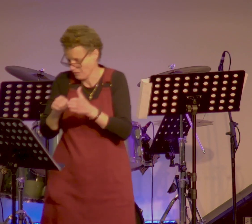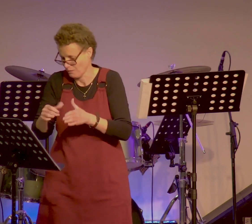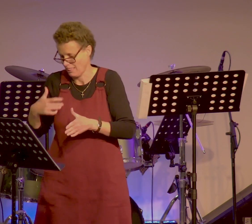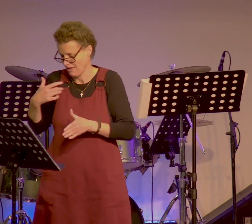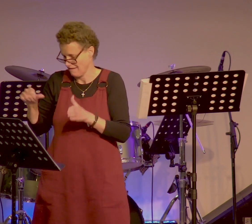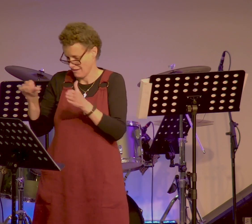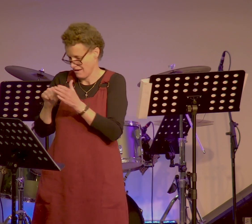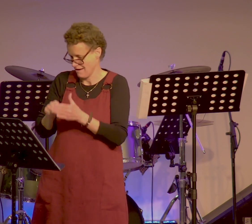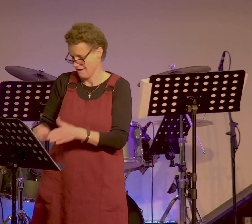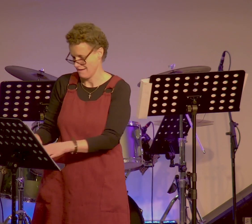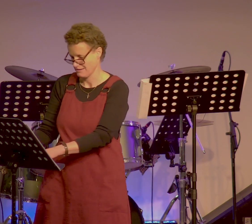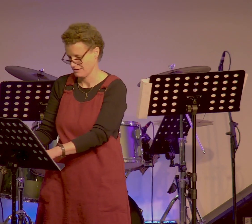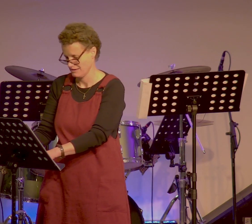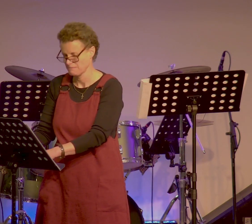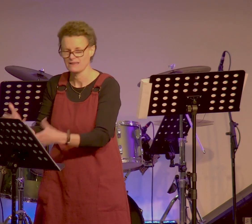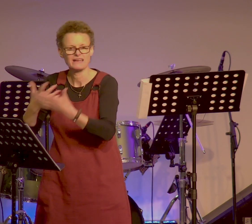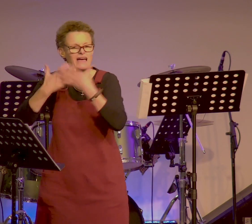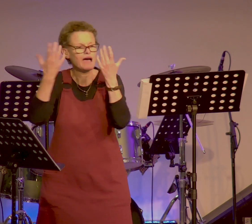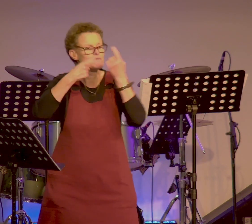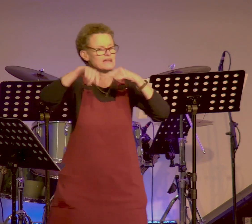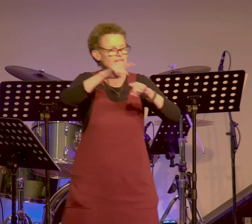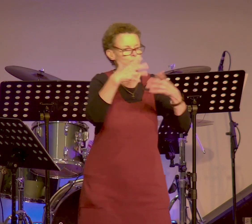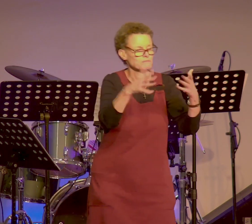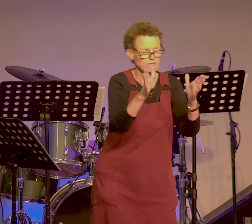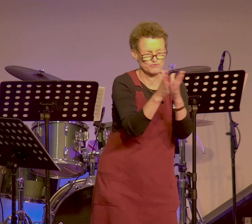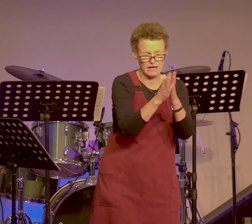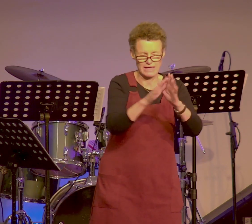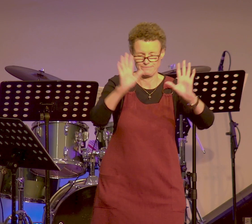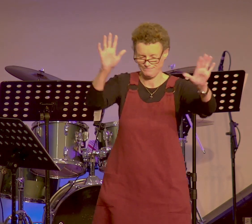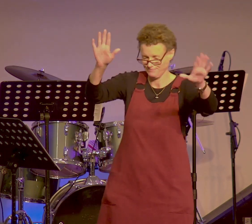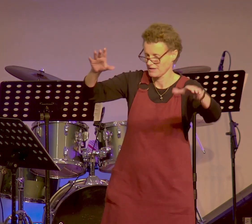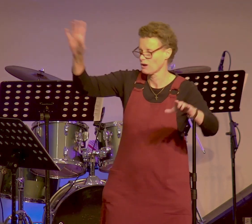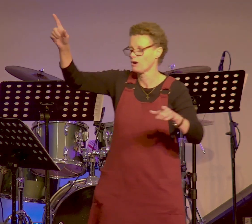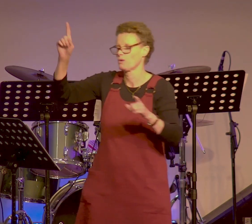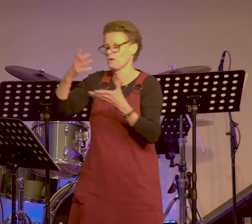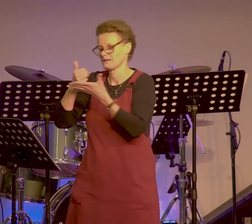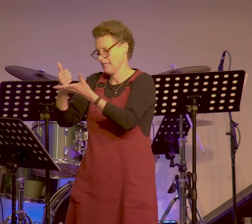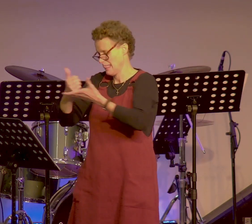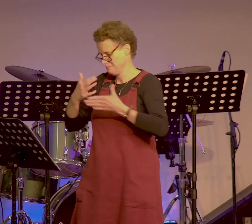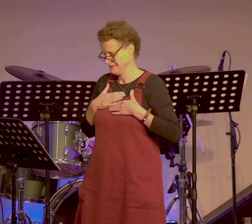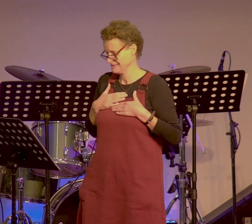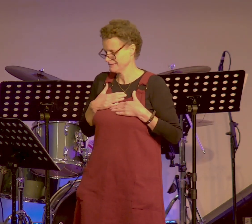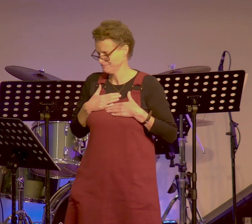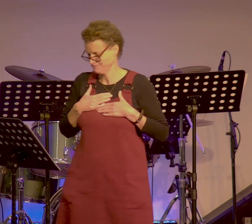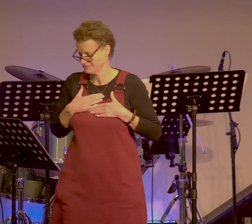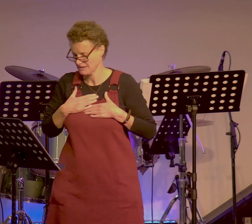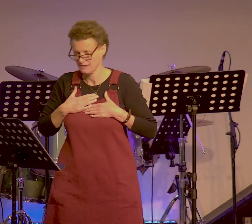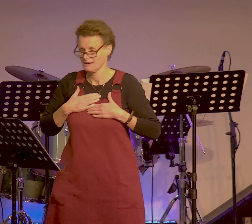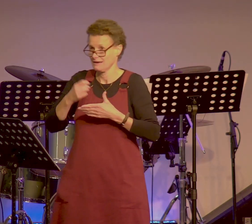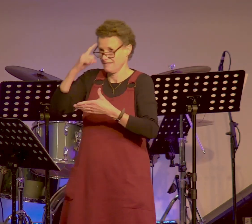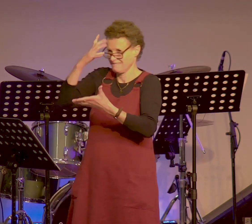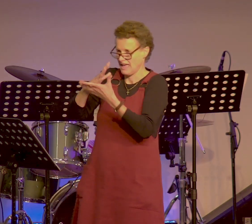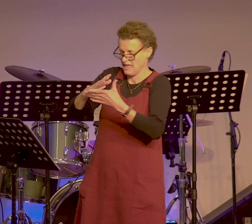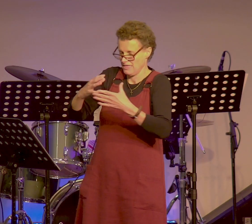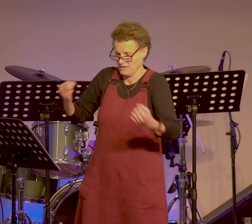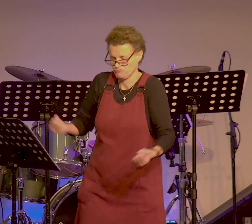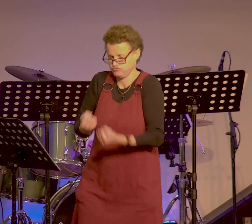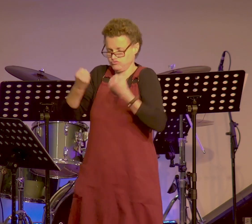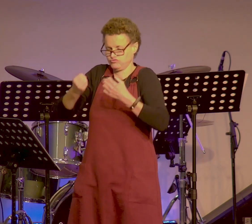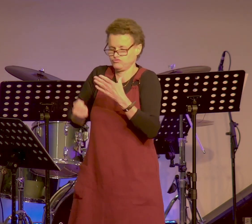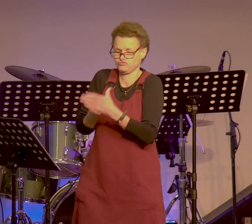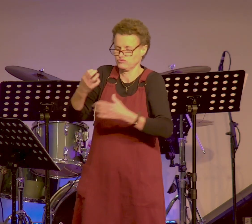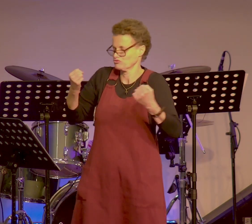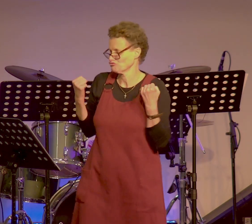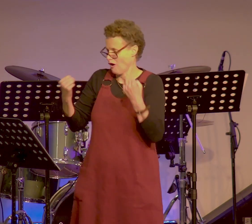Sometimes when life is good, it's great, but we do have difficult times. But let's pray. Let's pray that God helps us